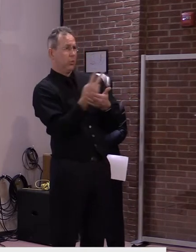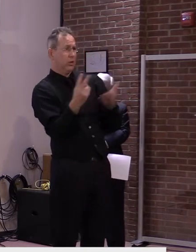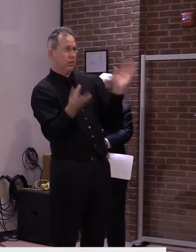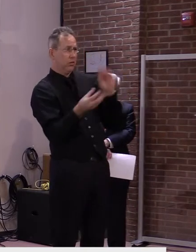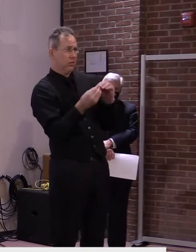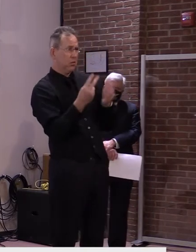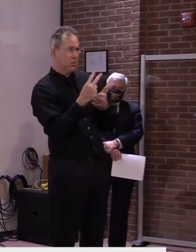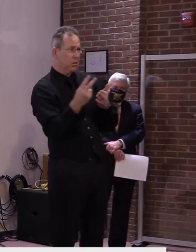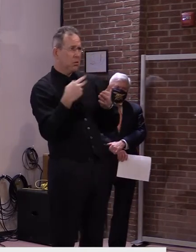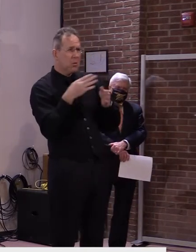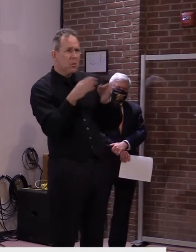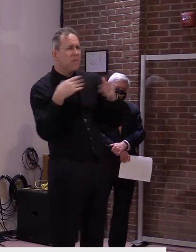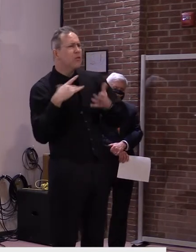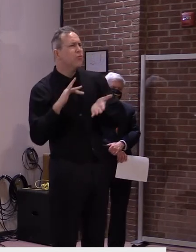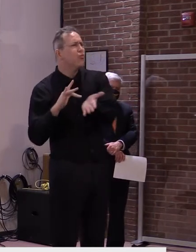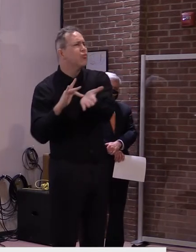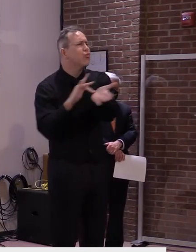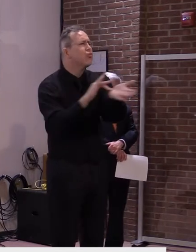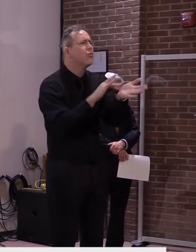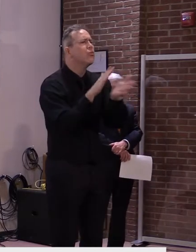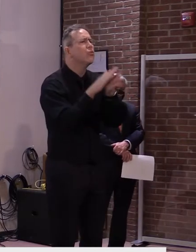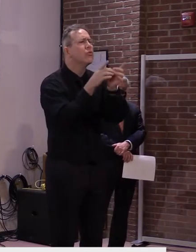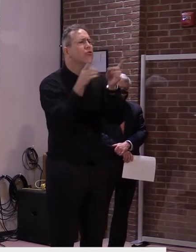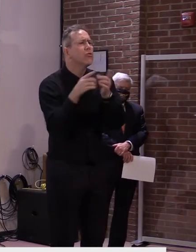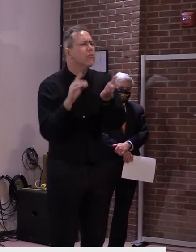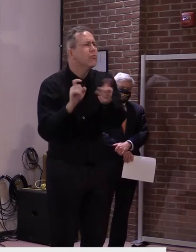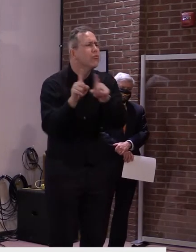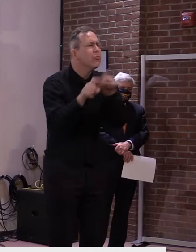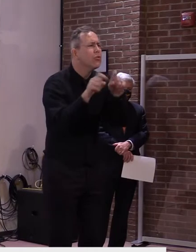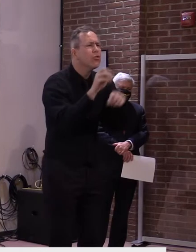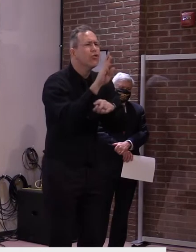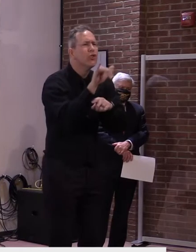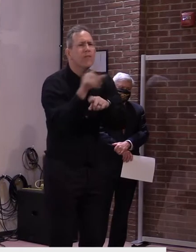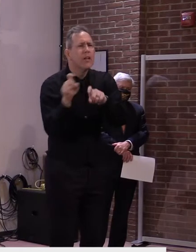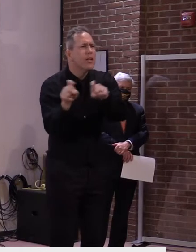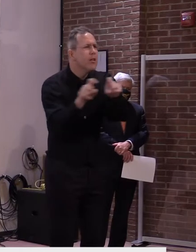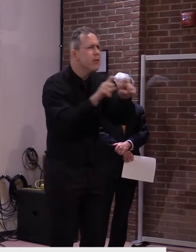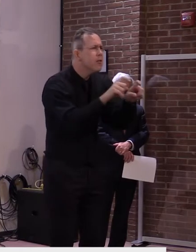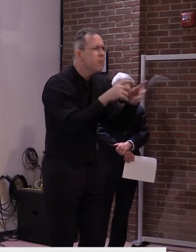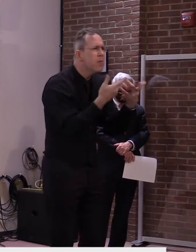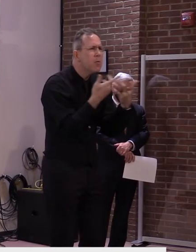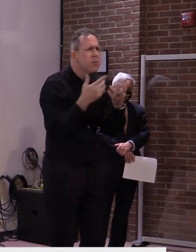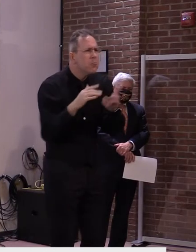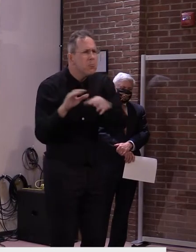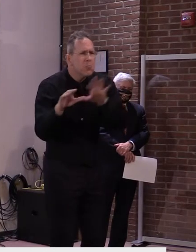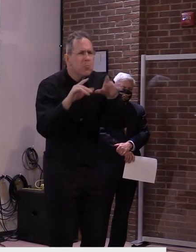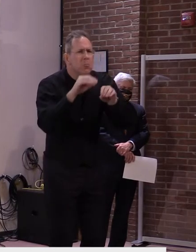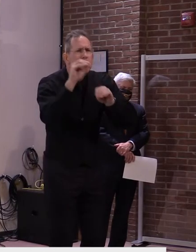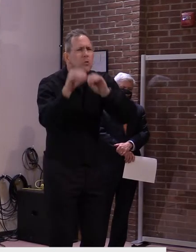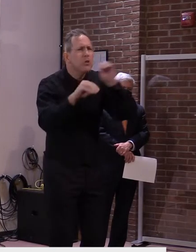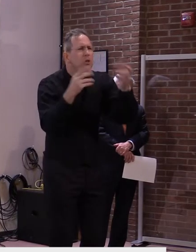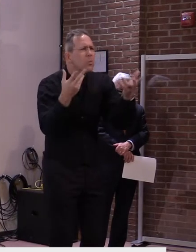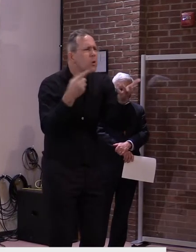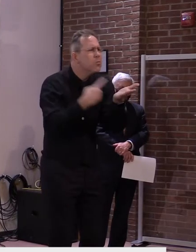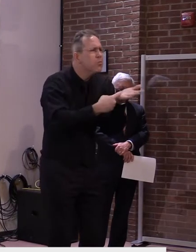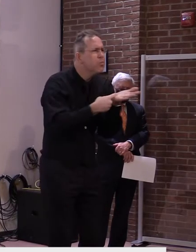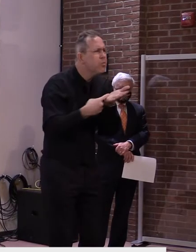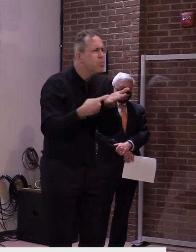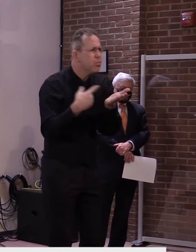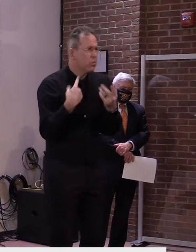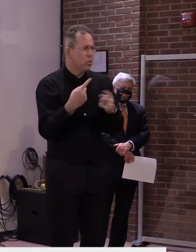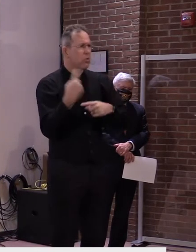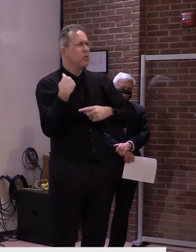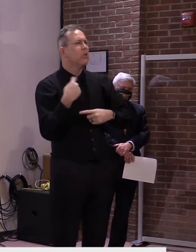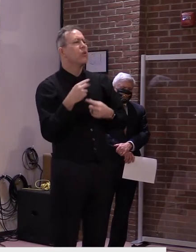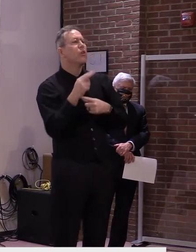on this data last week. We've been conducting the weekly PCR surveillance testing for school staff since mid-November.